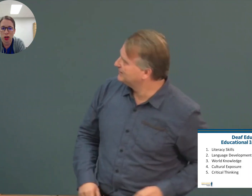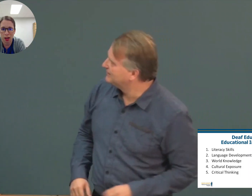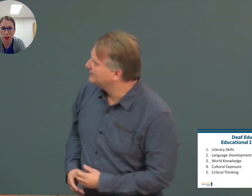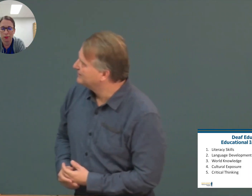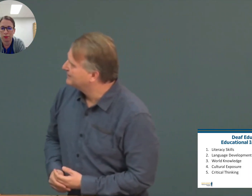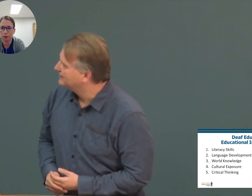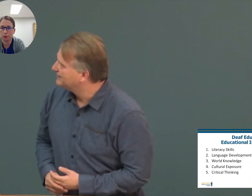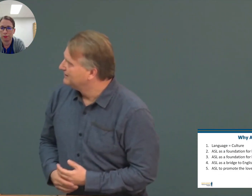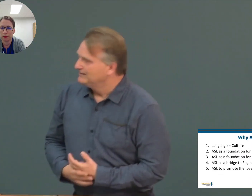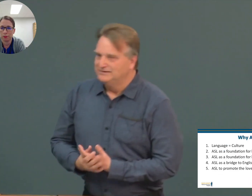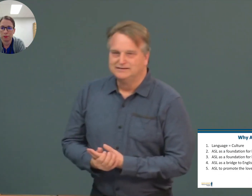can.